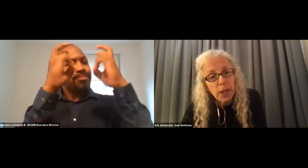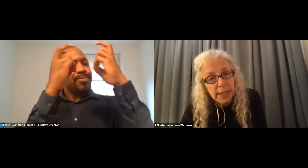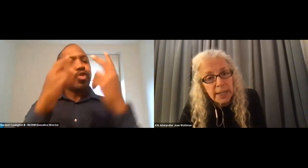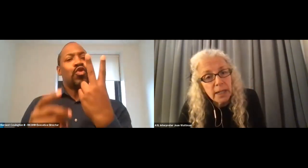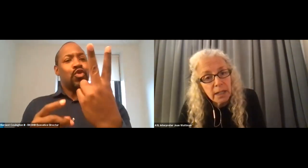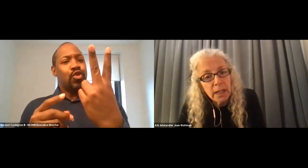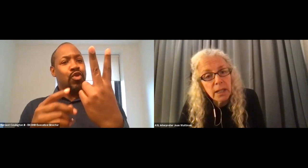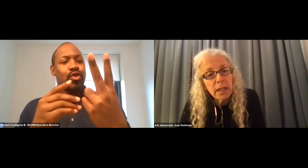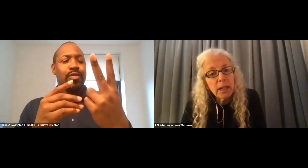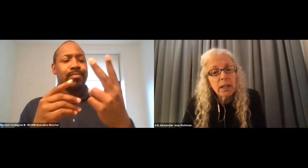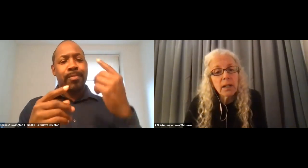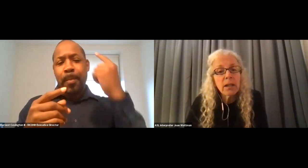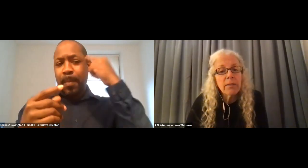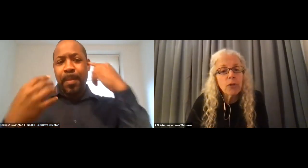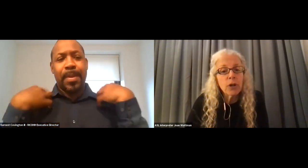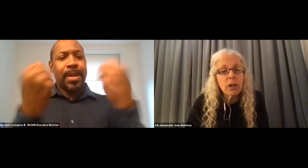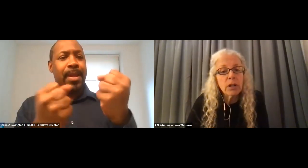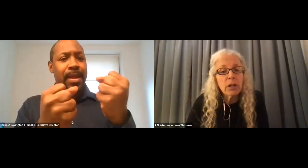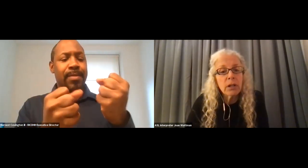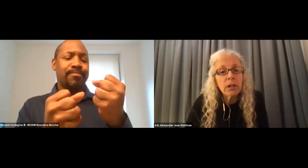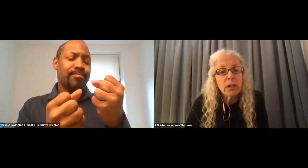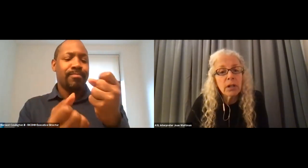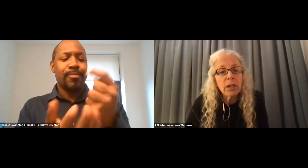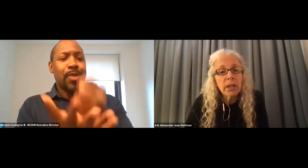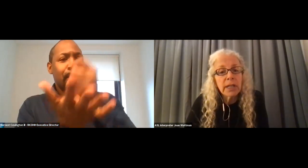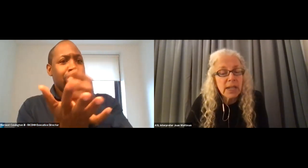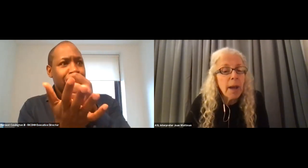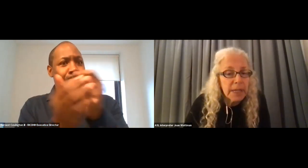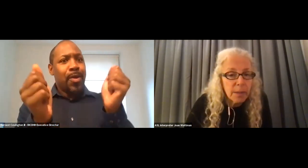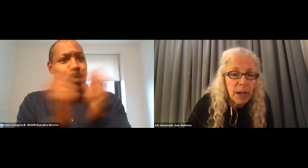Balsley for these topics about